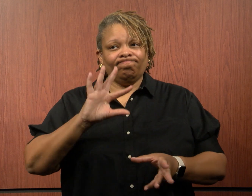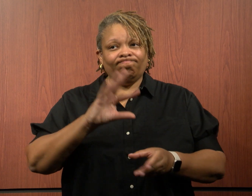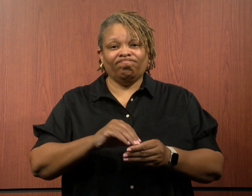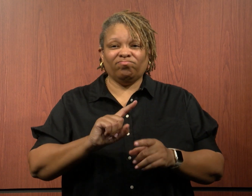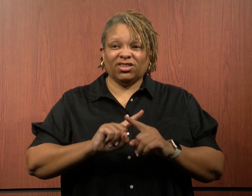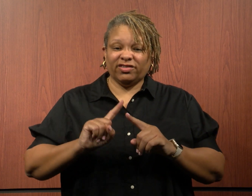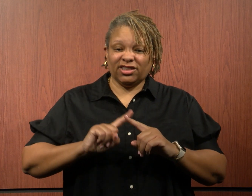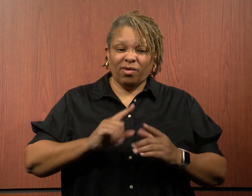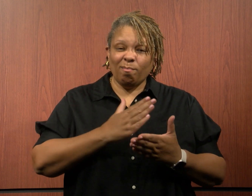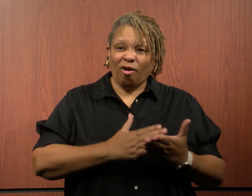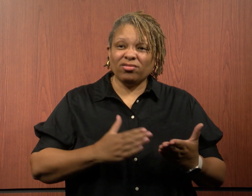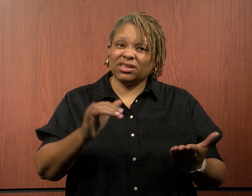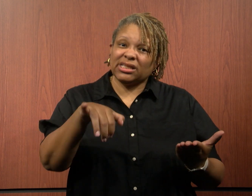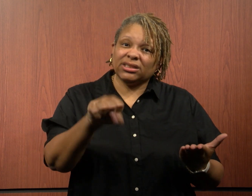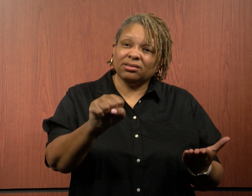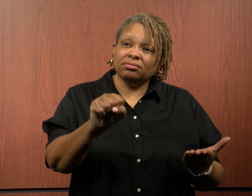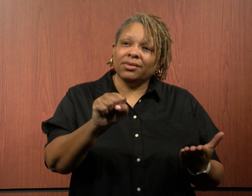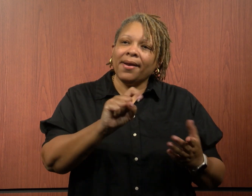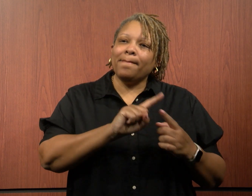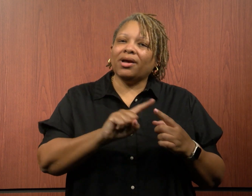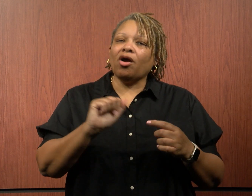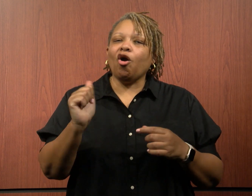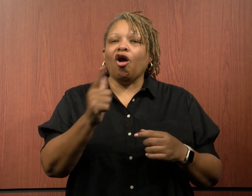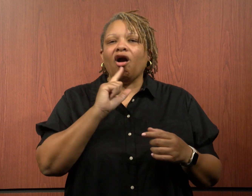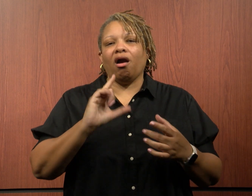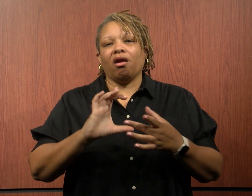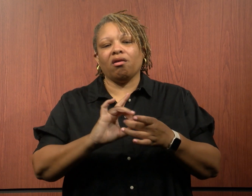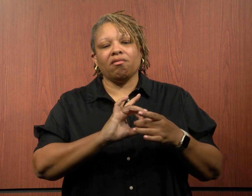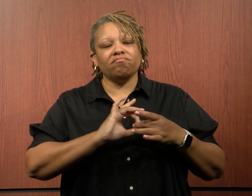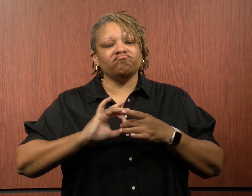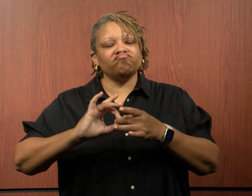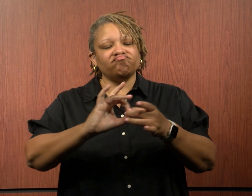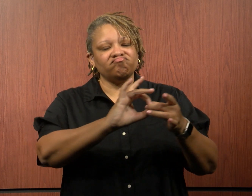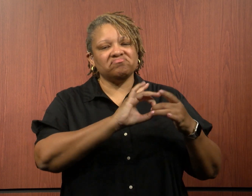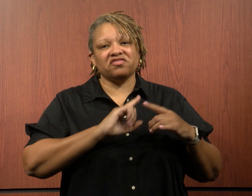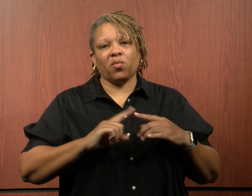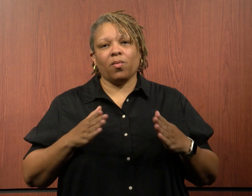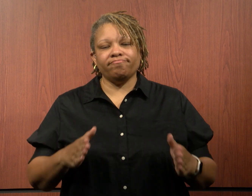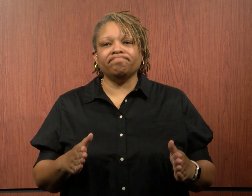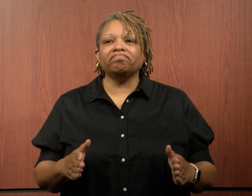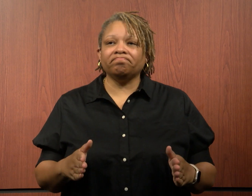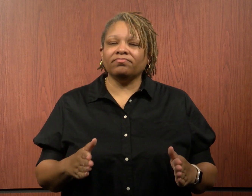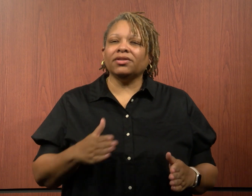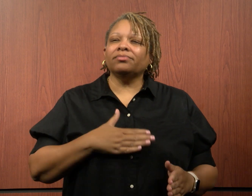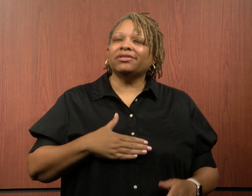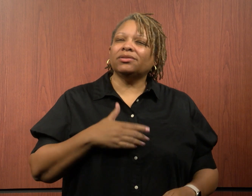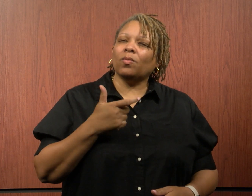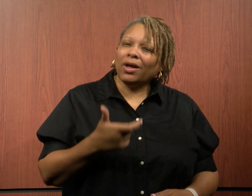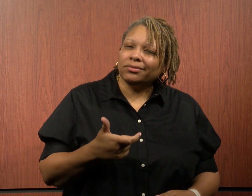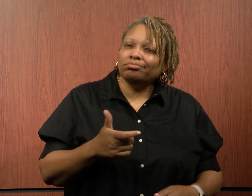different sections, they're all interconnected. Just like in a captivating movie, you see how the